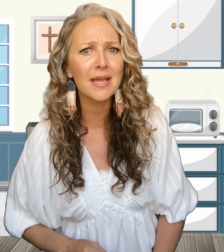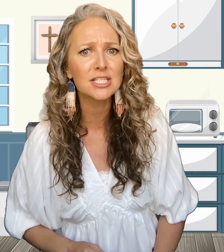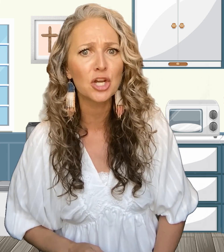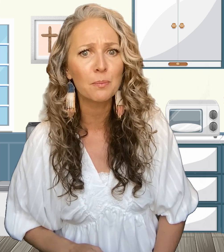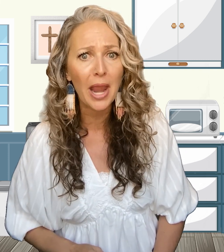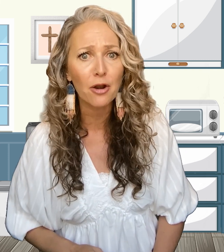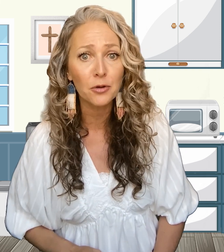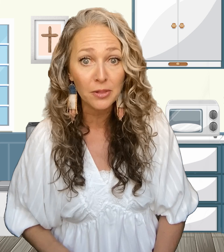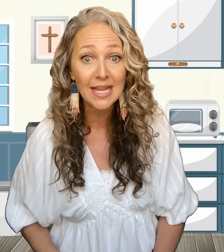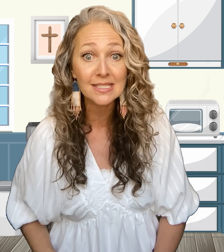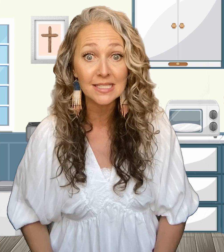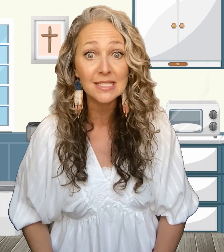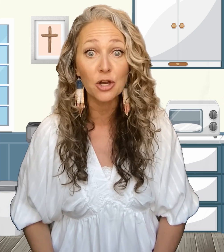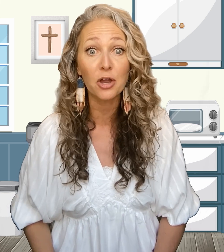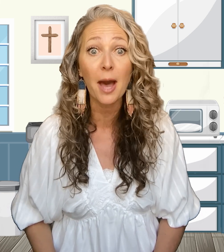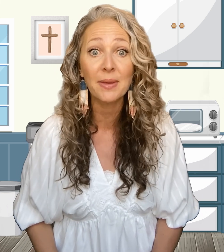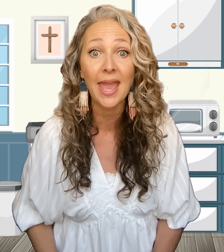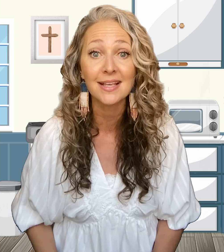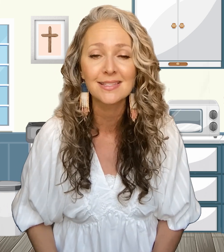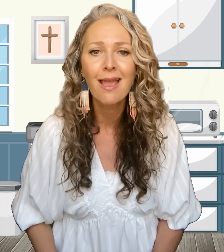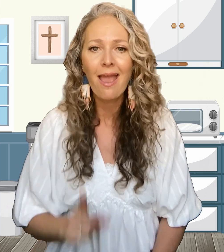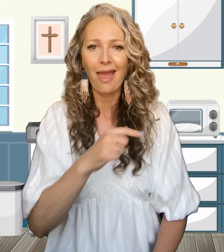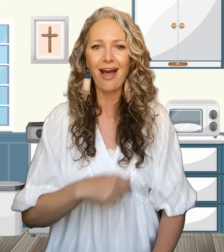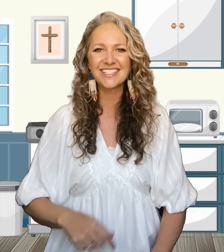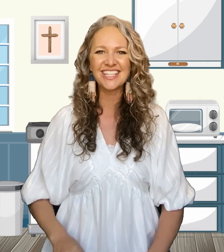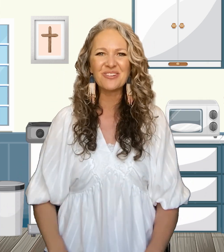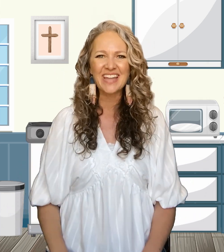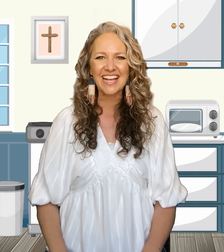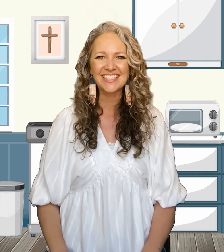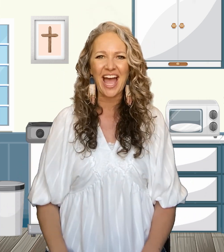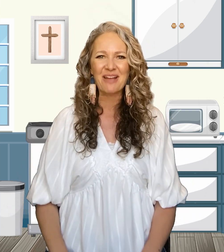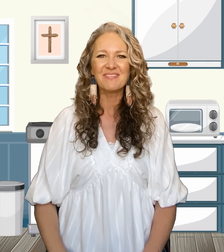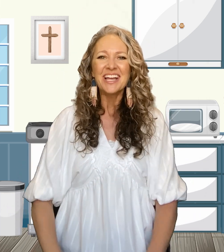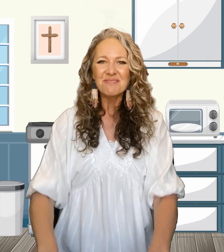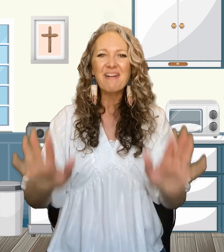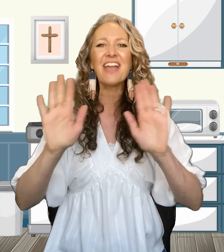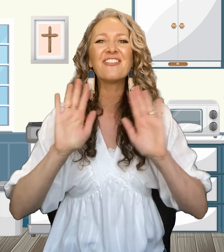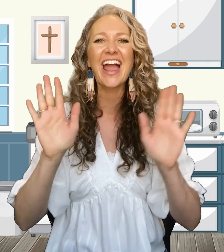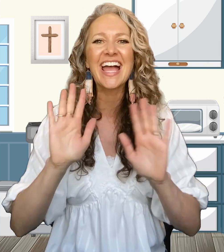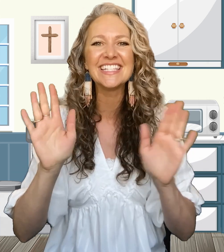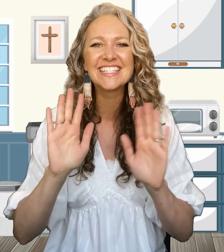Mr. Bear who likes to steal cupcakes. And I'll see you next time. Bye, friends.